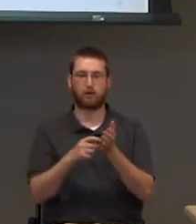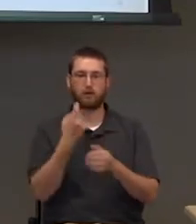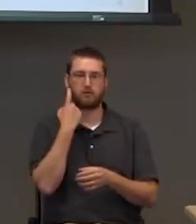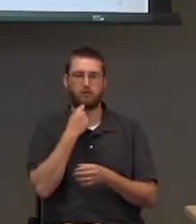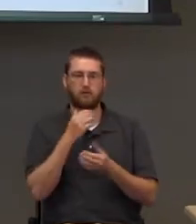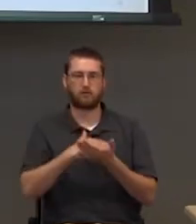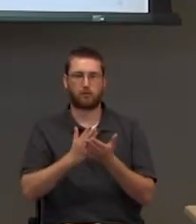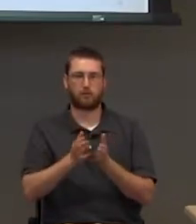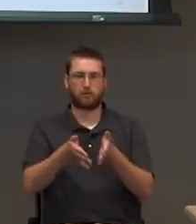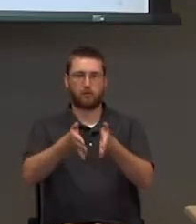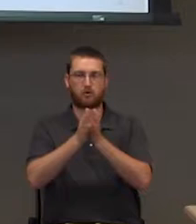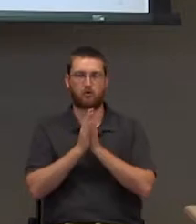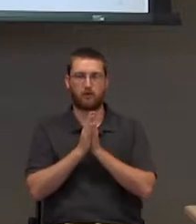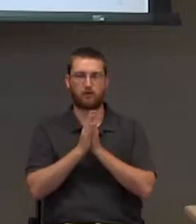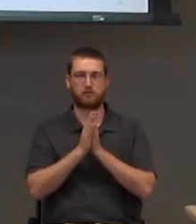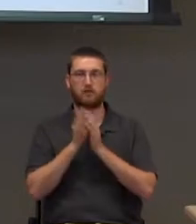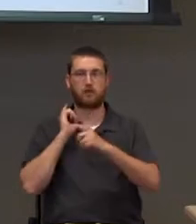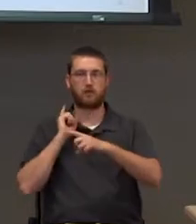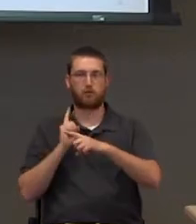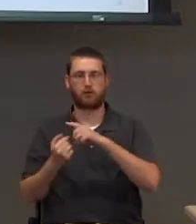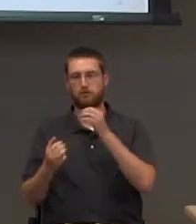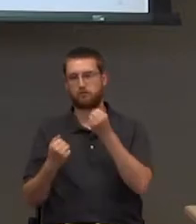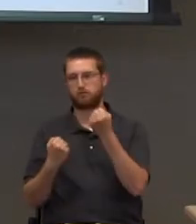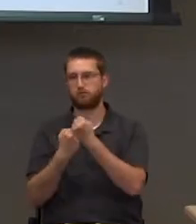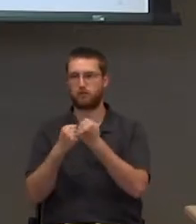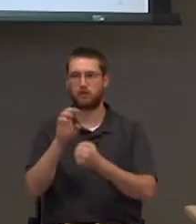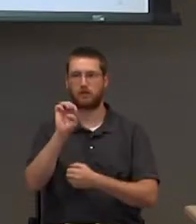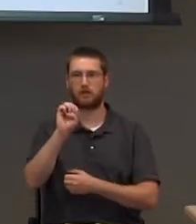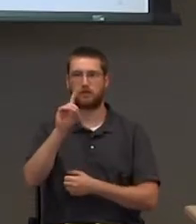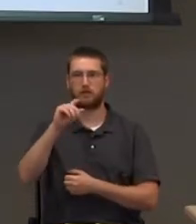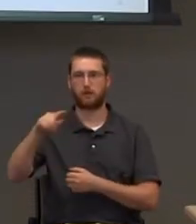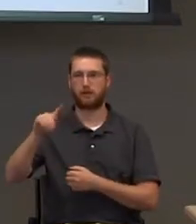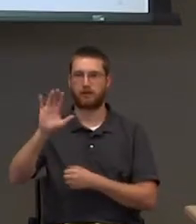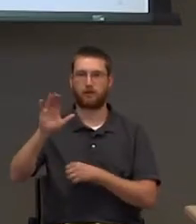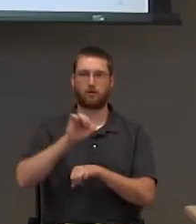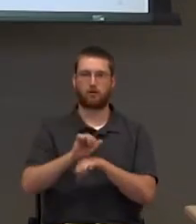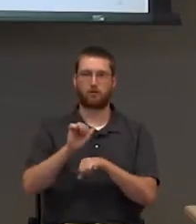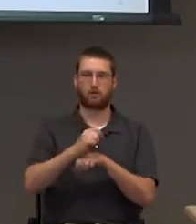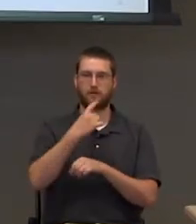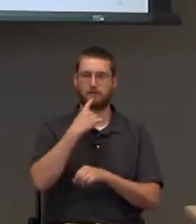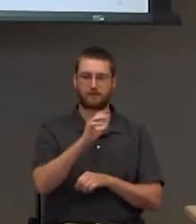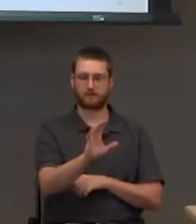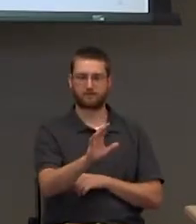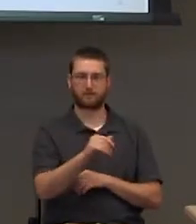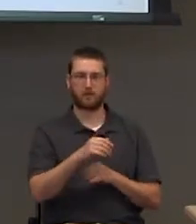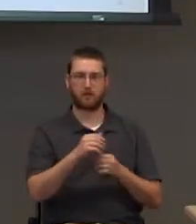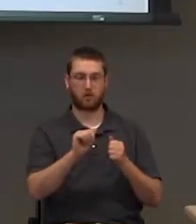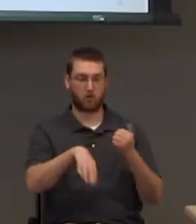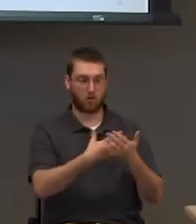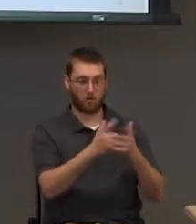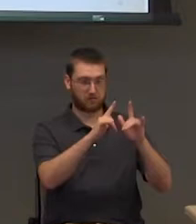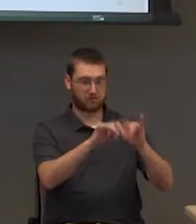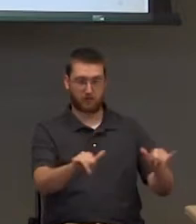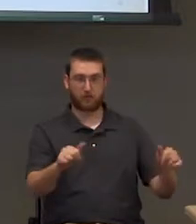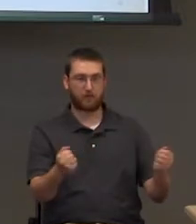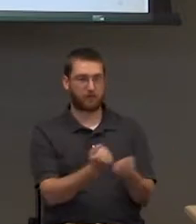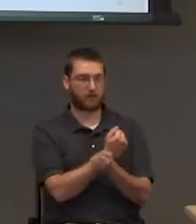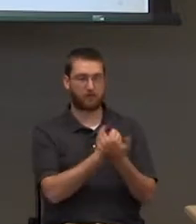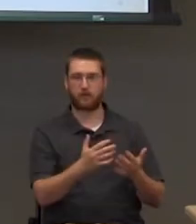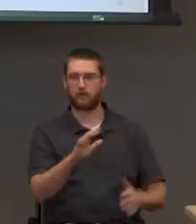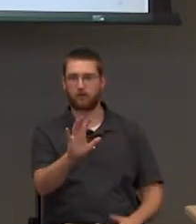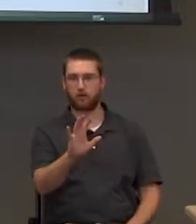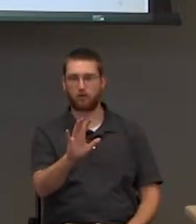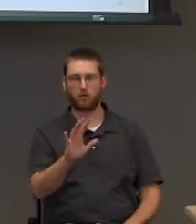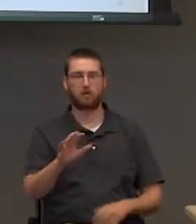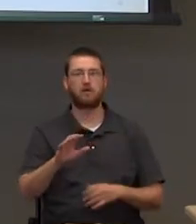And I will say, as a shout out to them, I find their stewardship of saying, rather than trying to do it all at once, let's make the